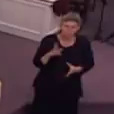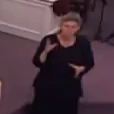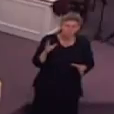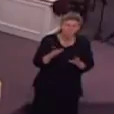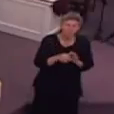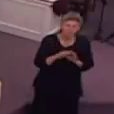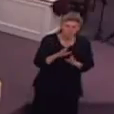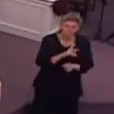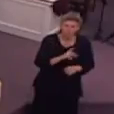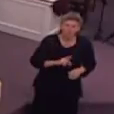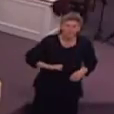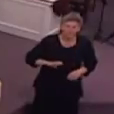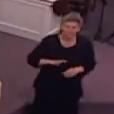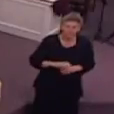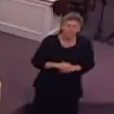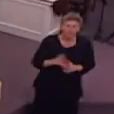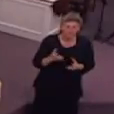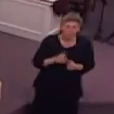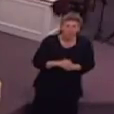kingdom.